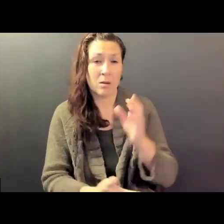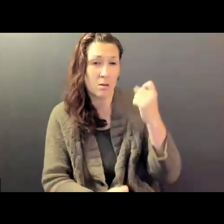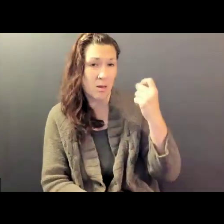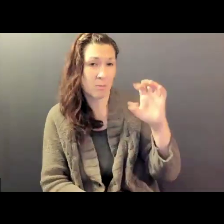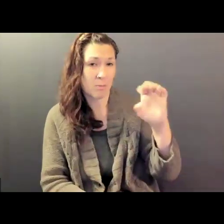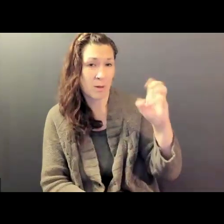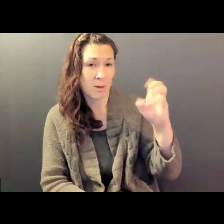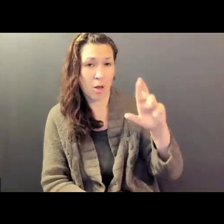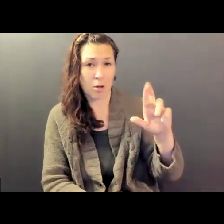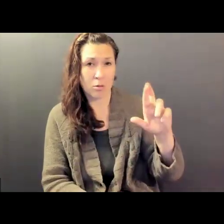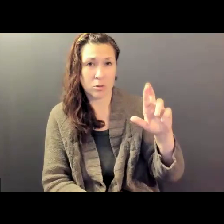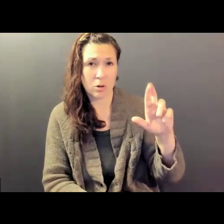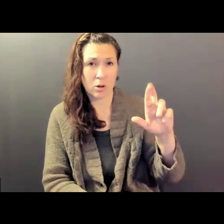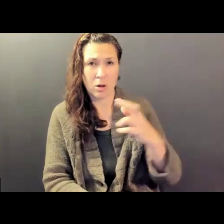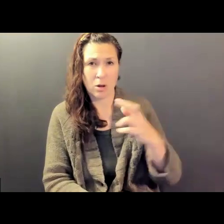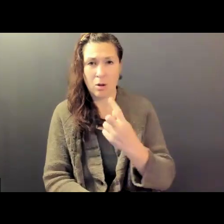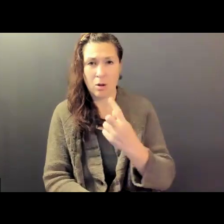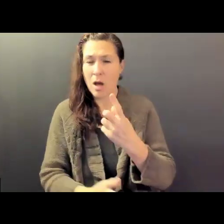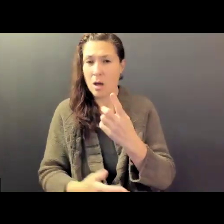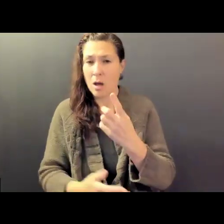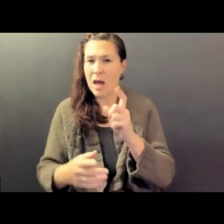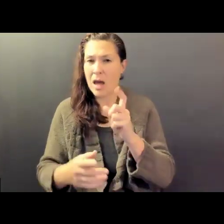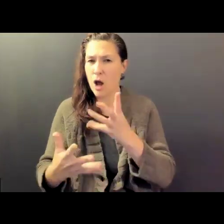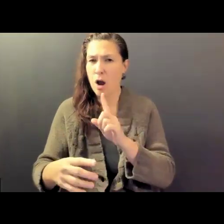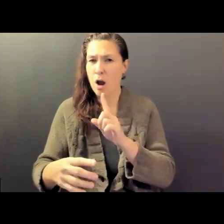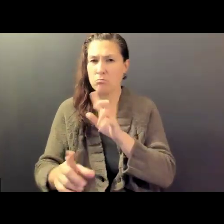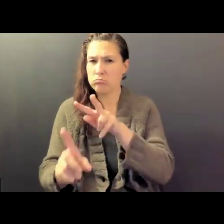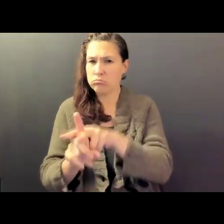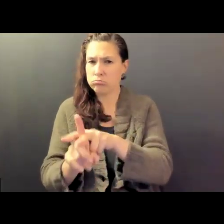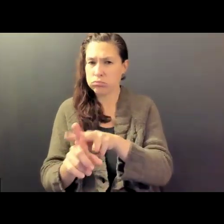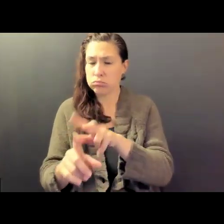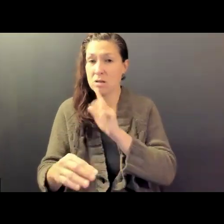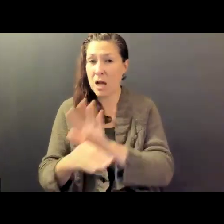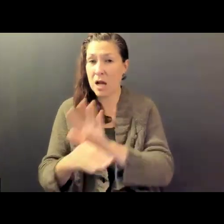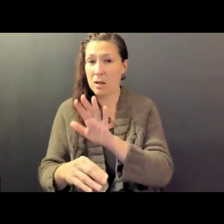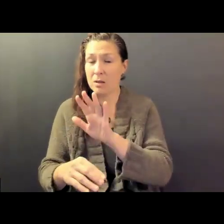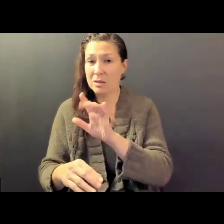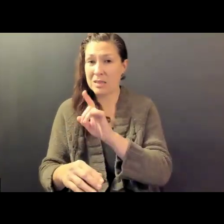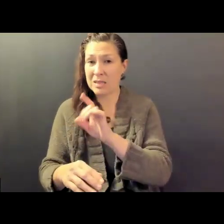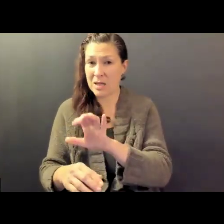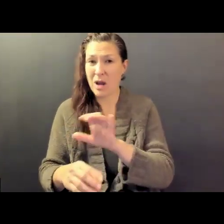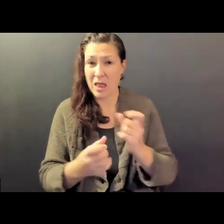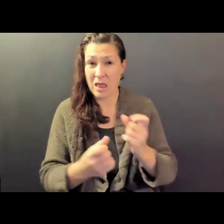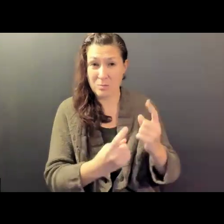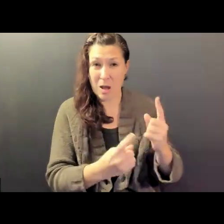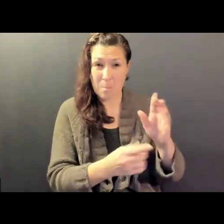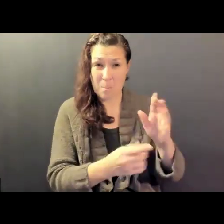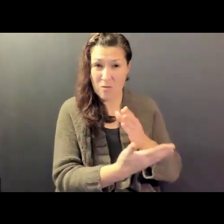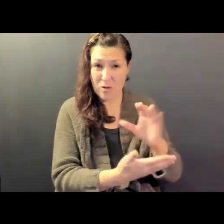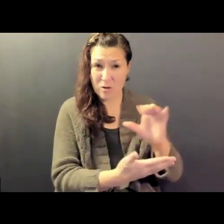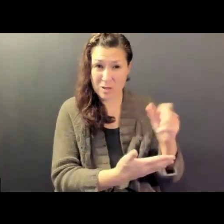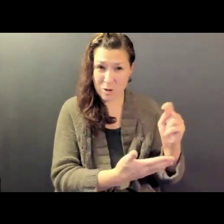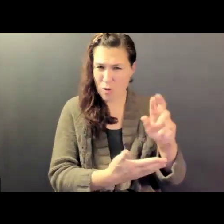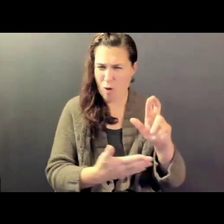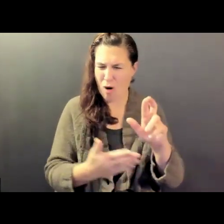committed by September and spent by December, or committed previously and spent by September? Yeah, we can go there. So, Okay, thank